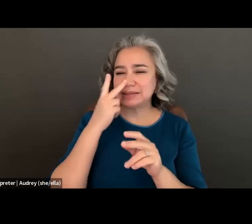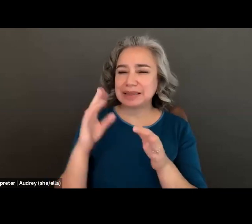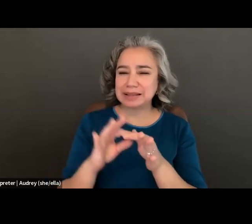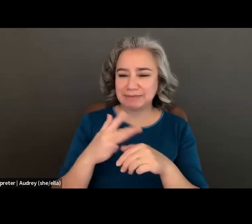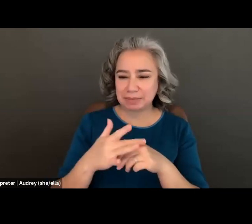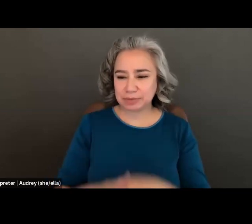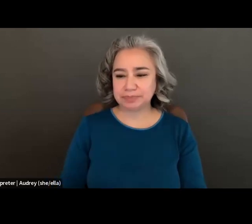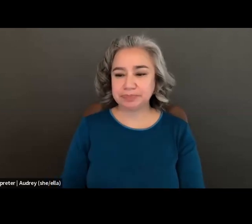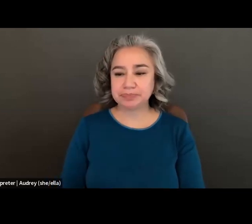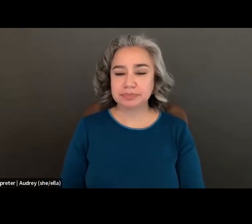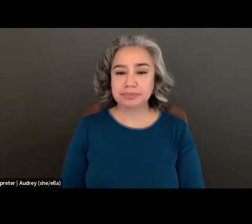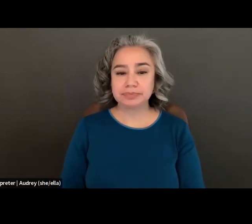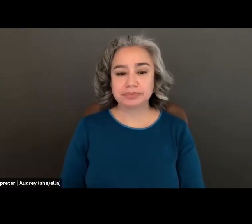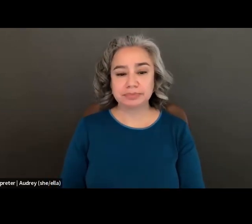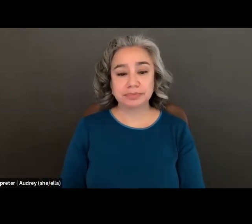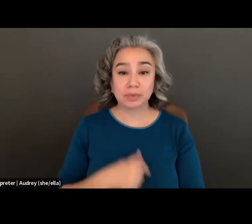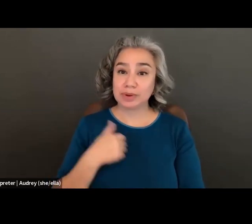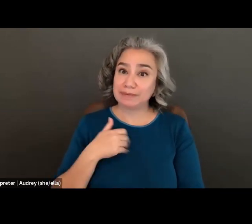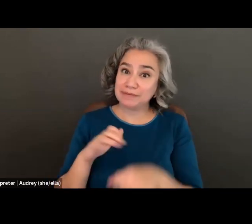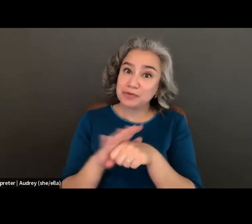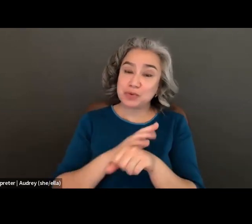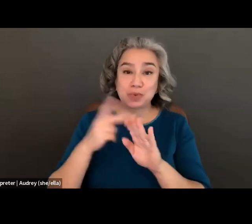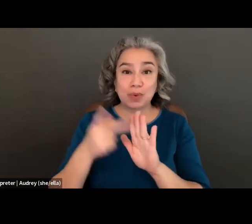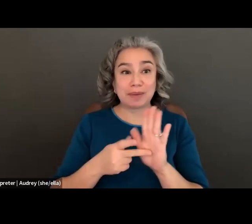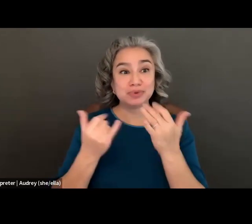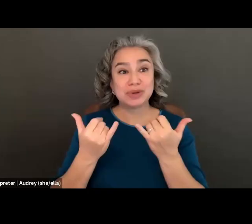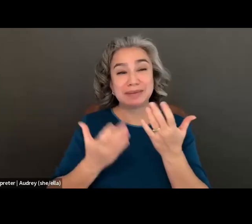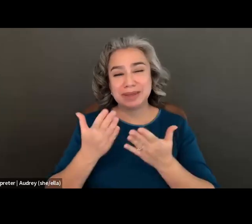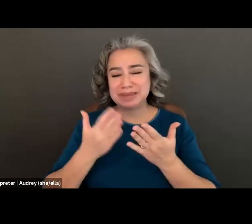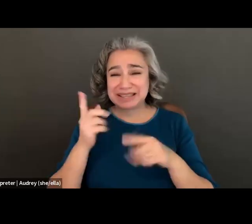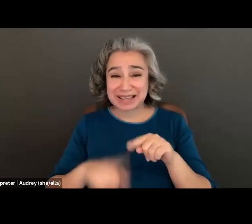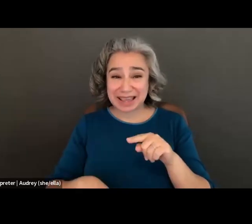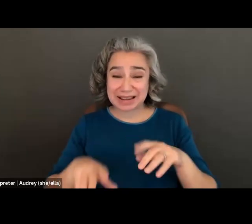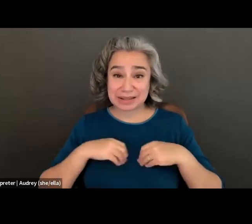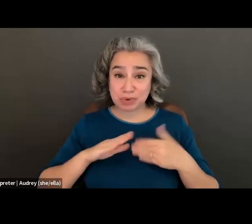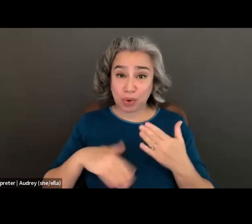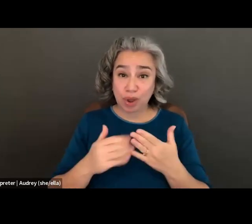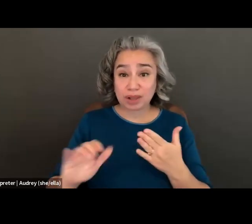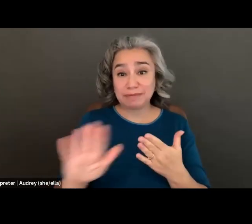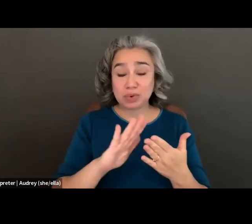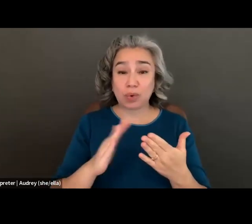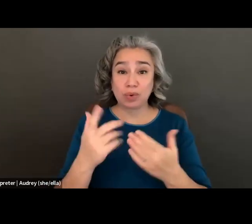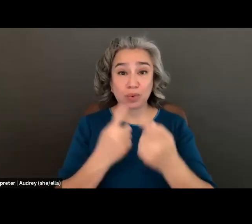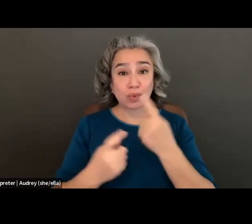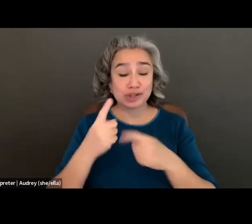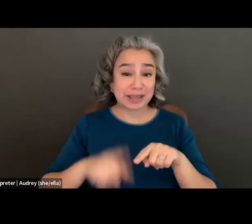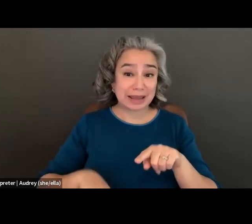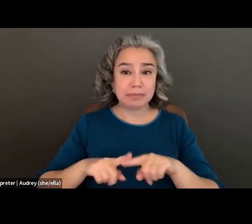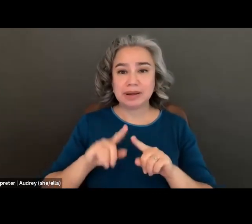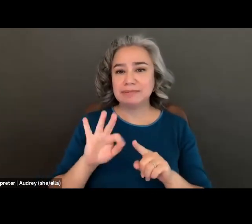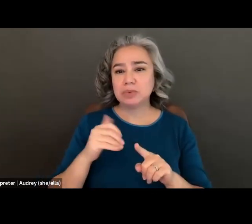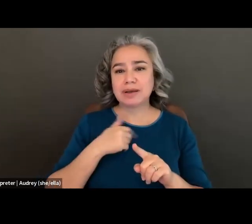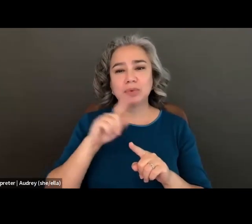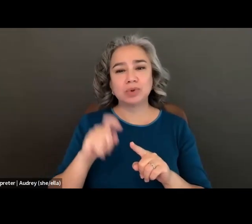We have a packed program today, so may not be able to take questions from the audience, but if you do have a question,